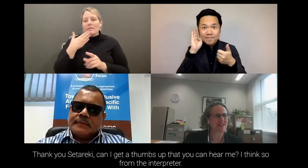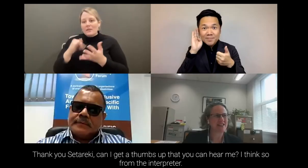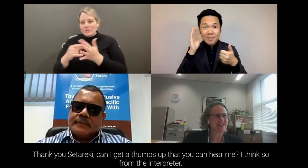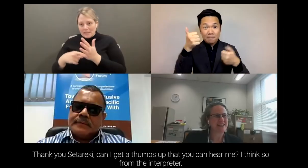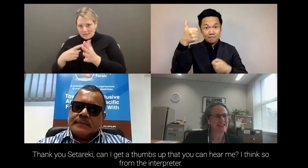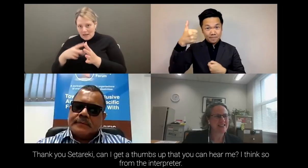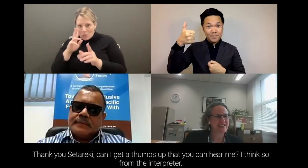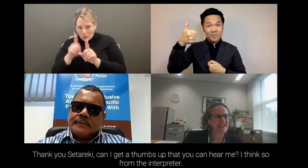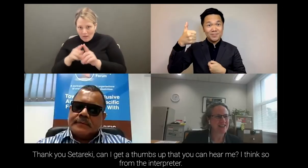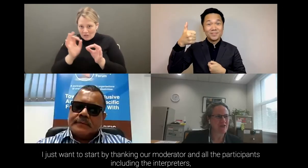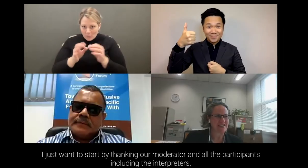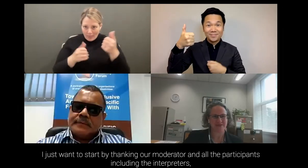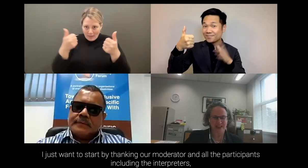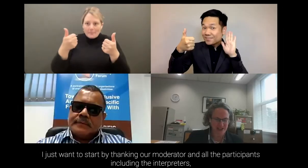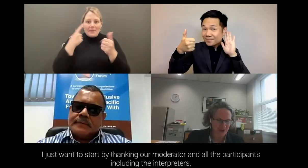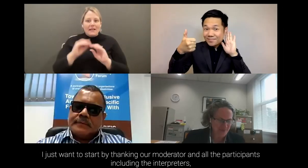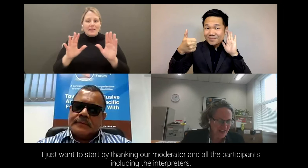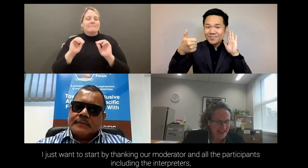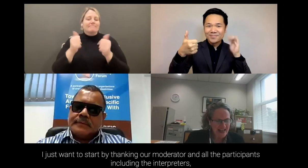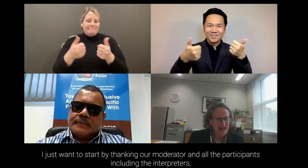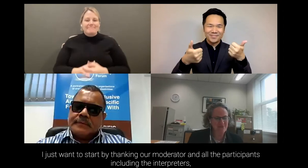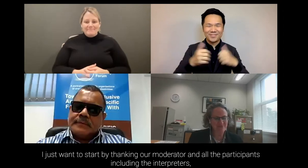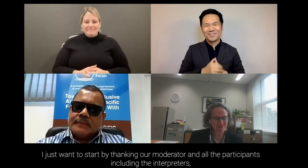interpreter. Great, thank you.